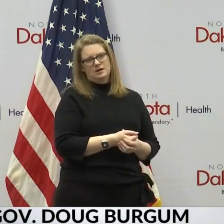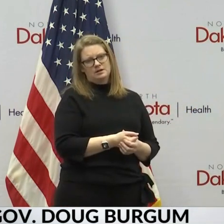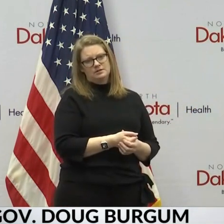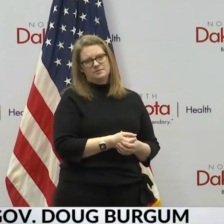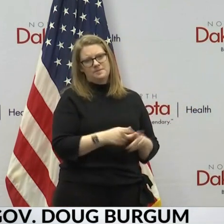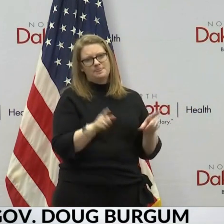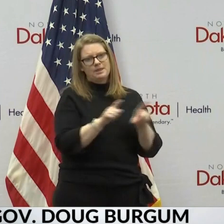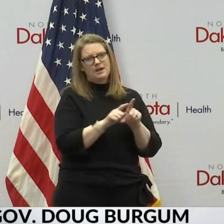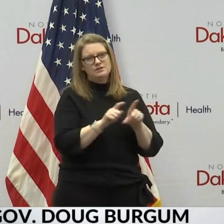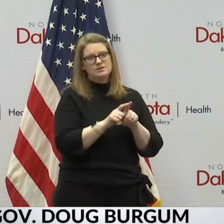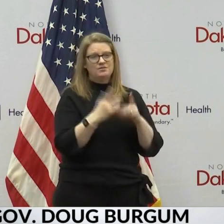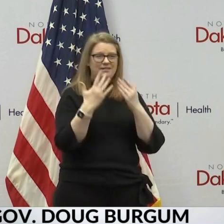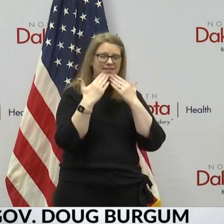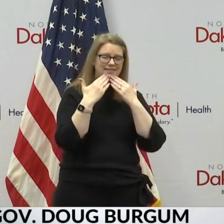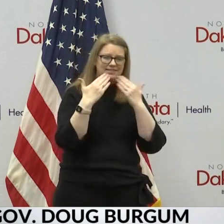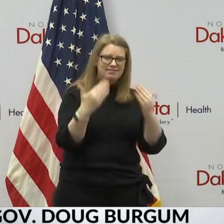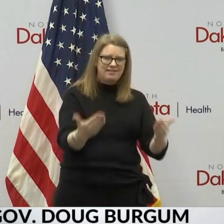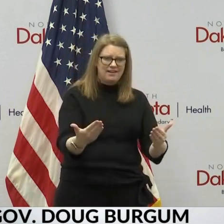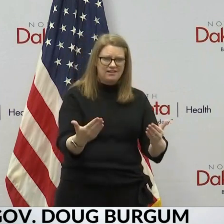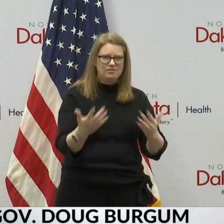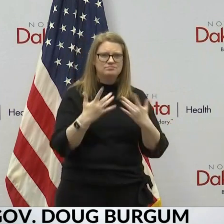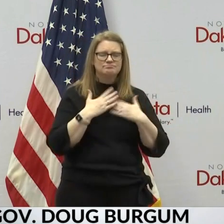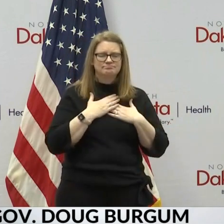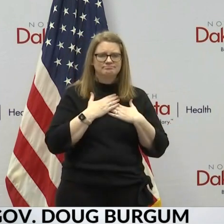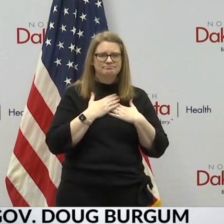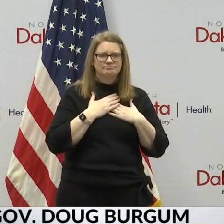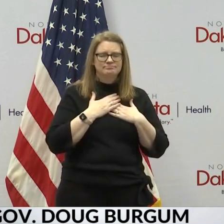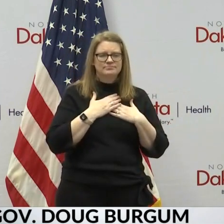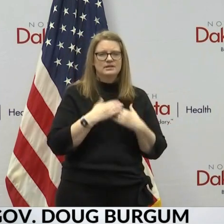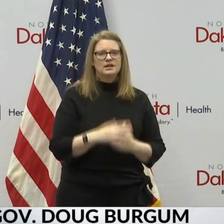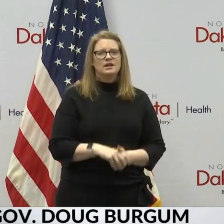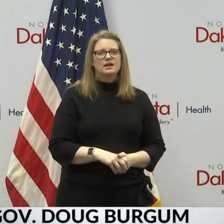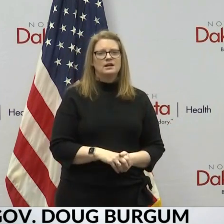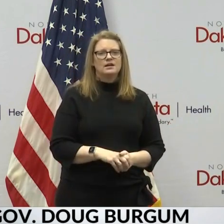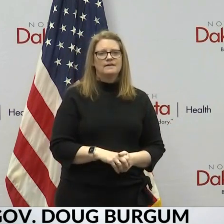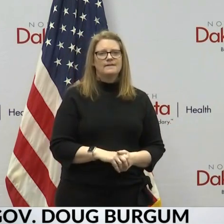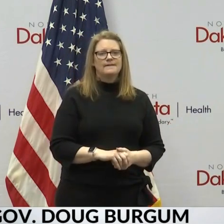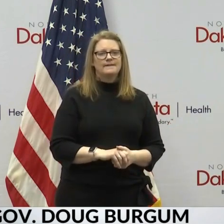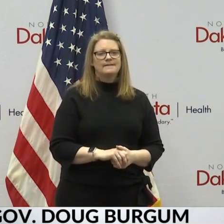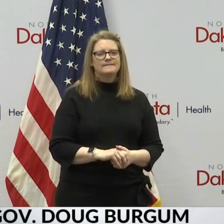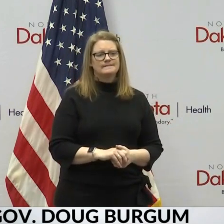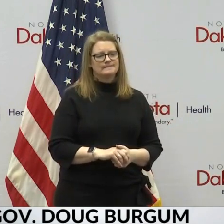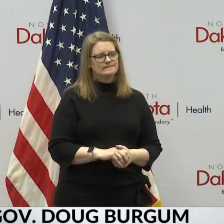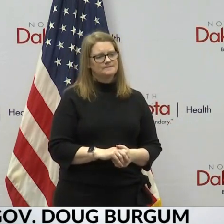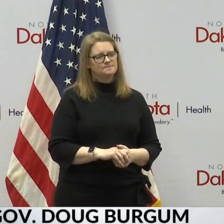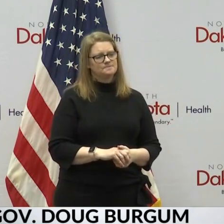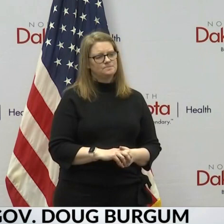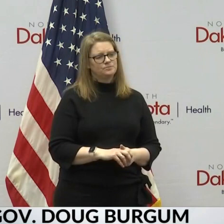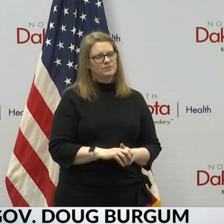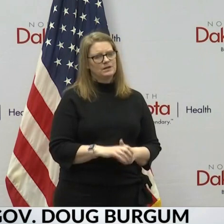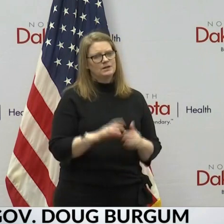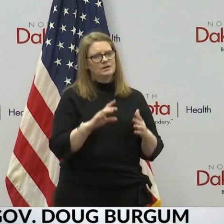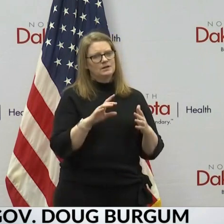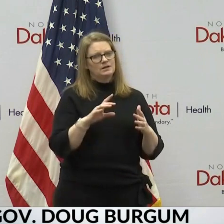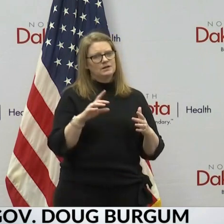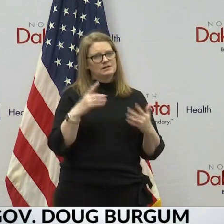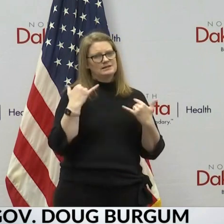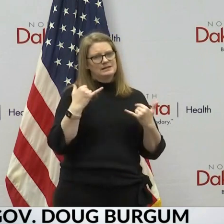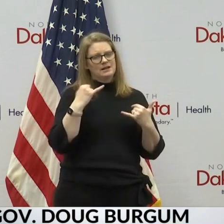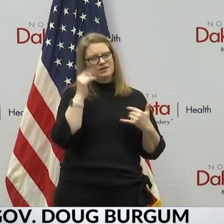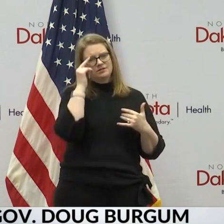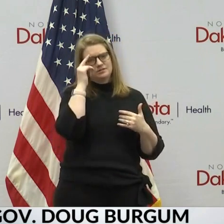thank you from the bottom of our hearts for all that you do. And again, I want to say, at the beginning, again, when we face